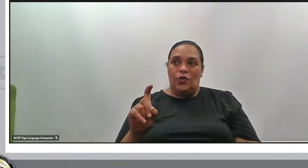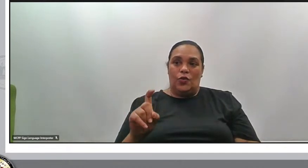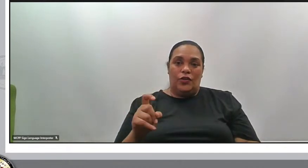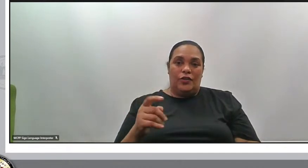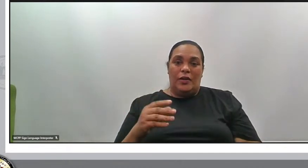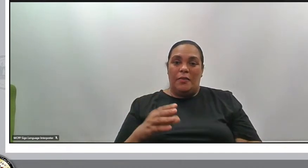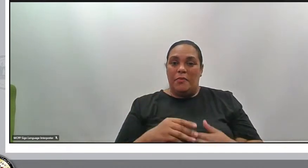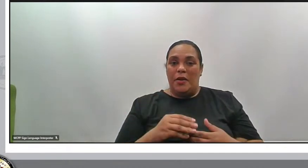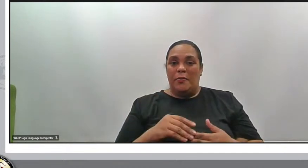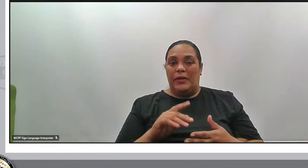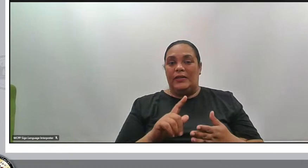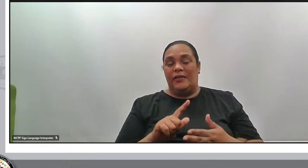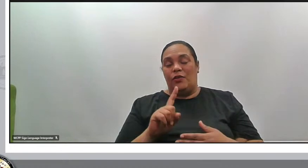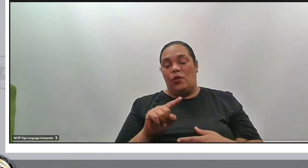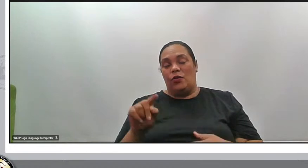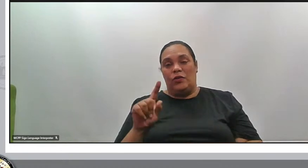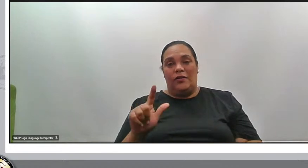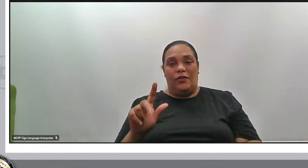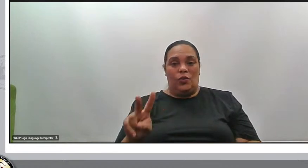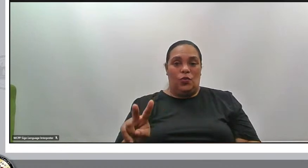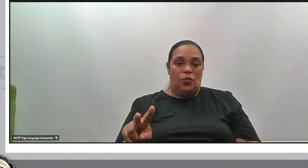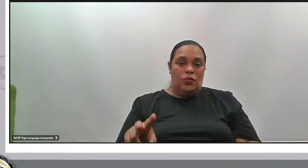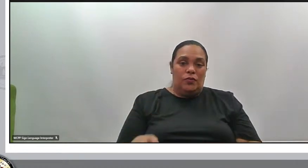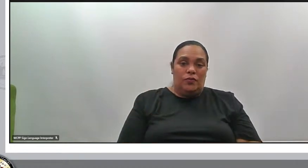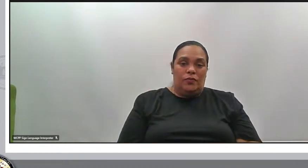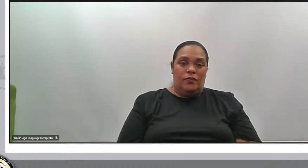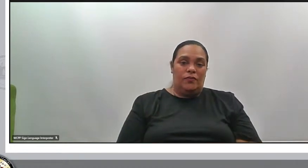on page 71 or 72?